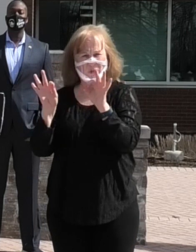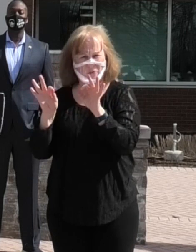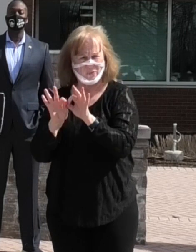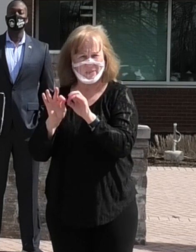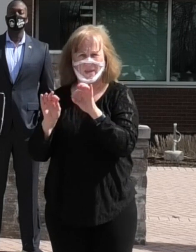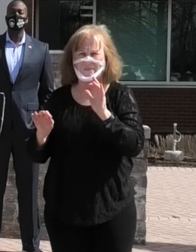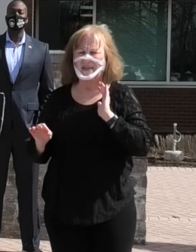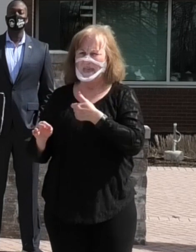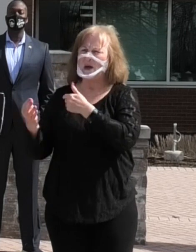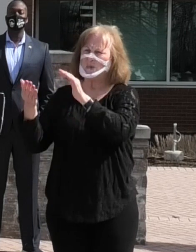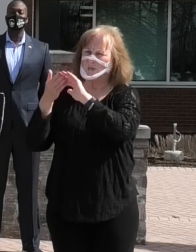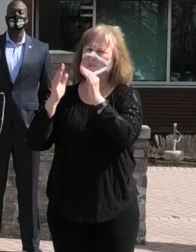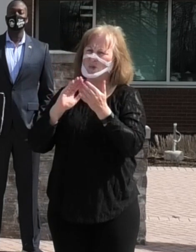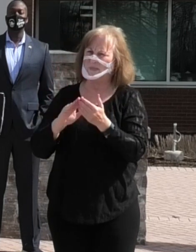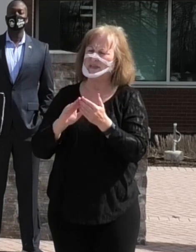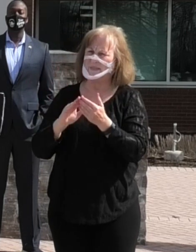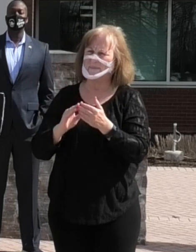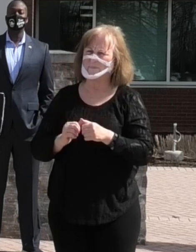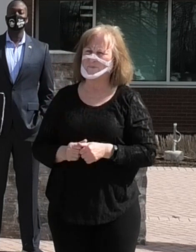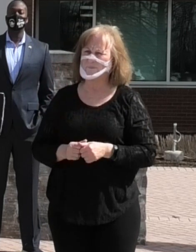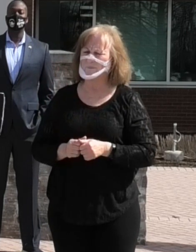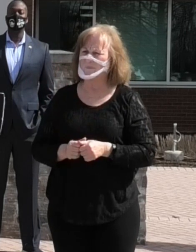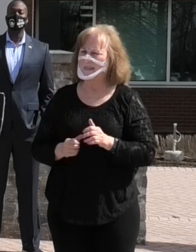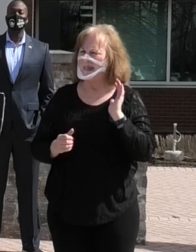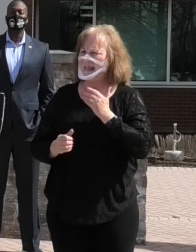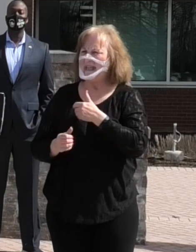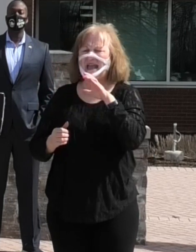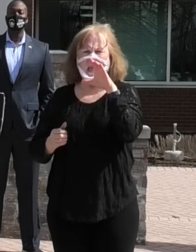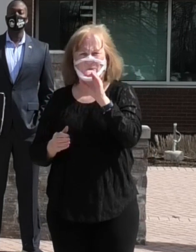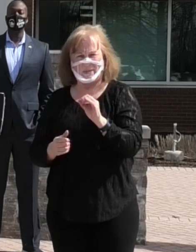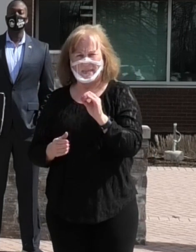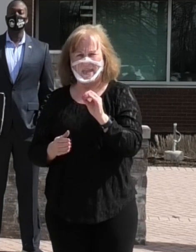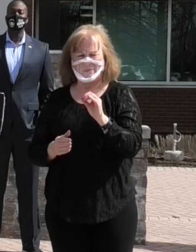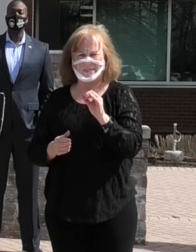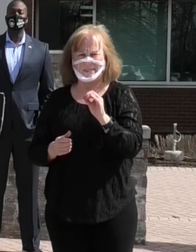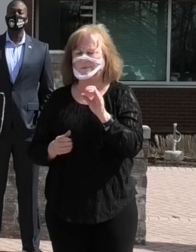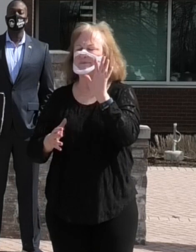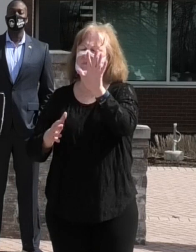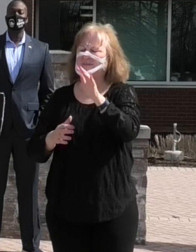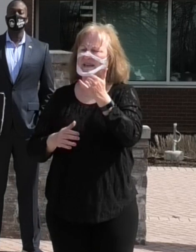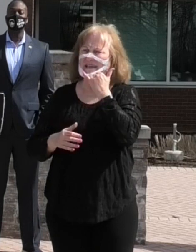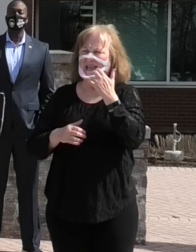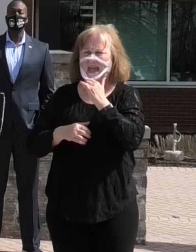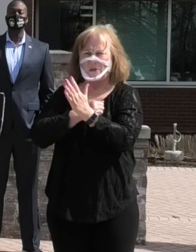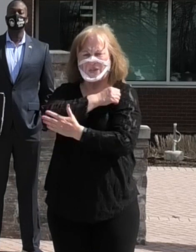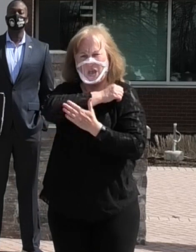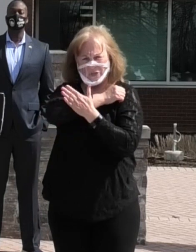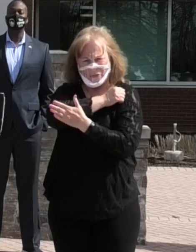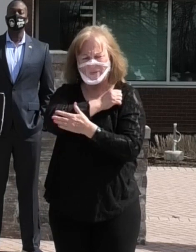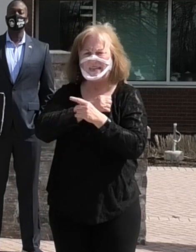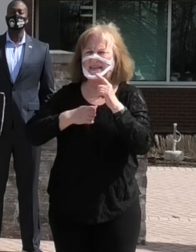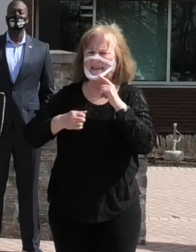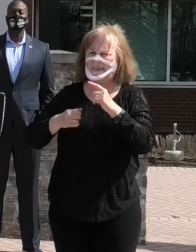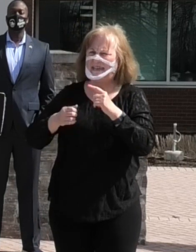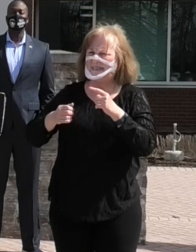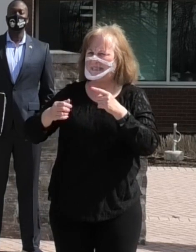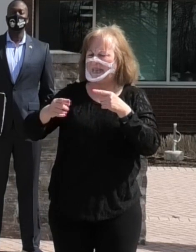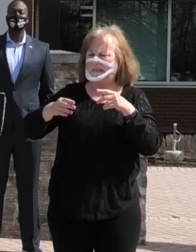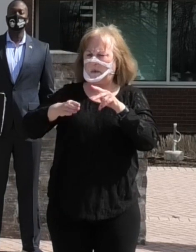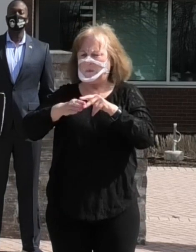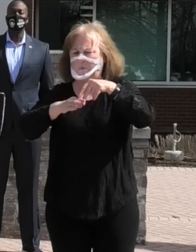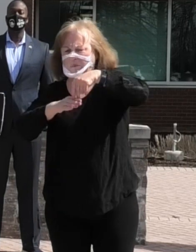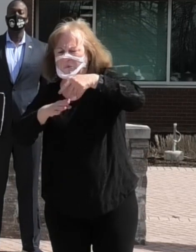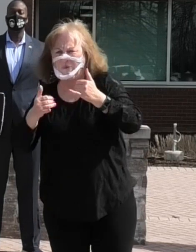of our communities. Our country is at a crossroad right now